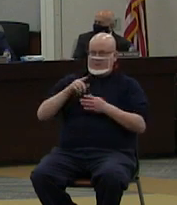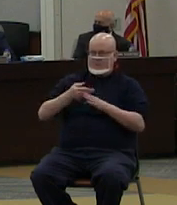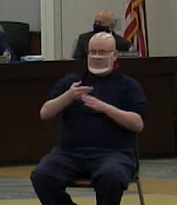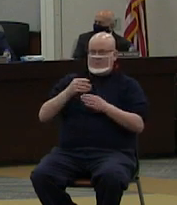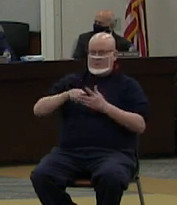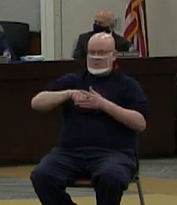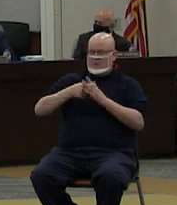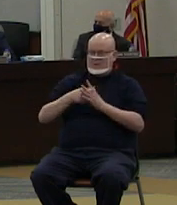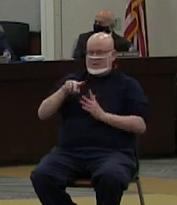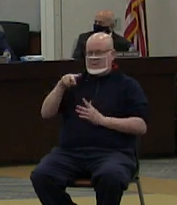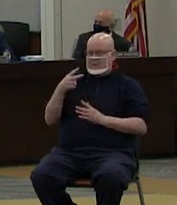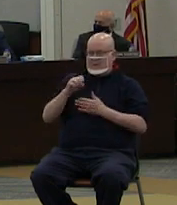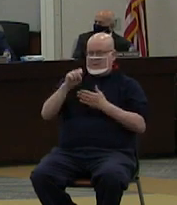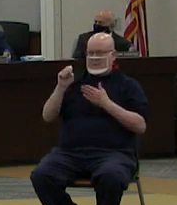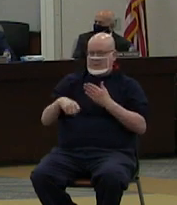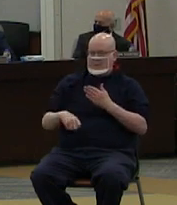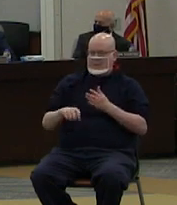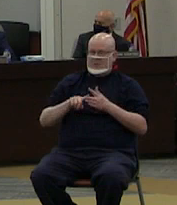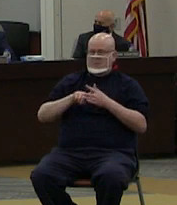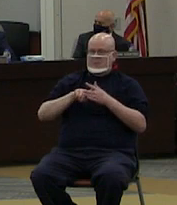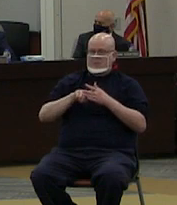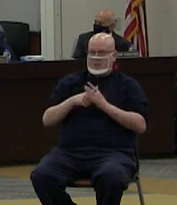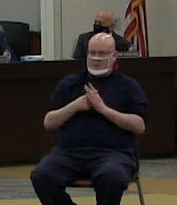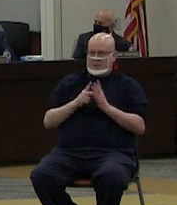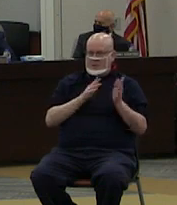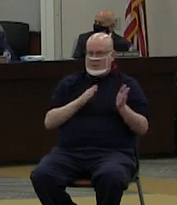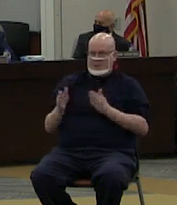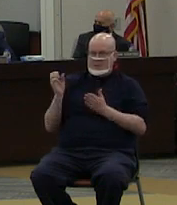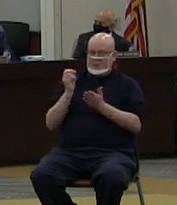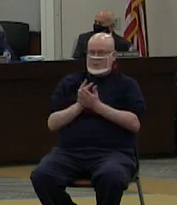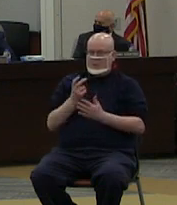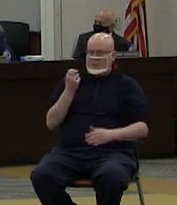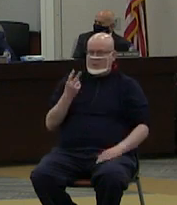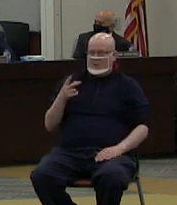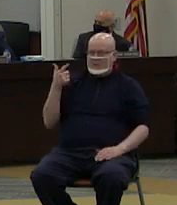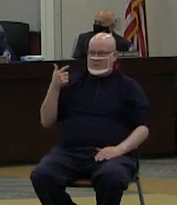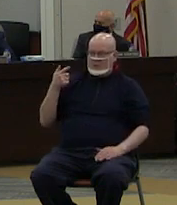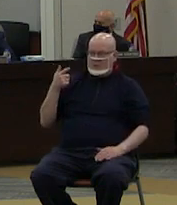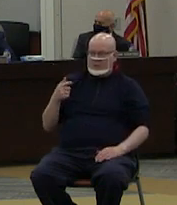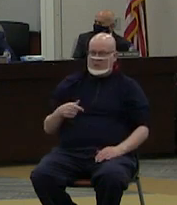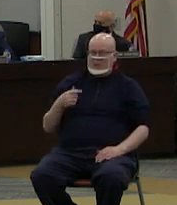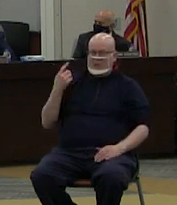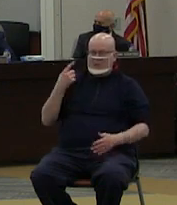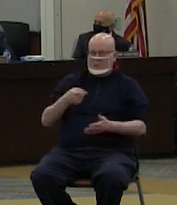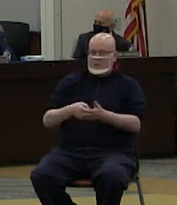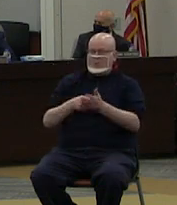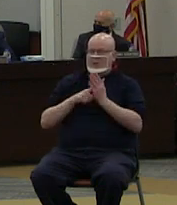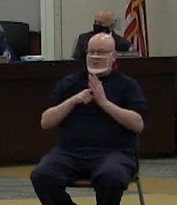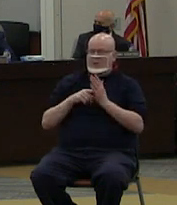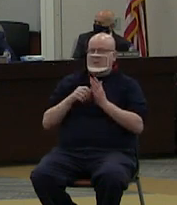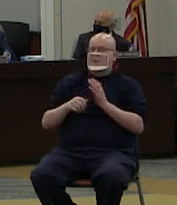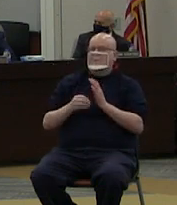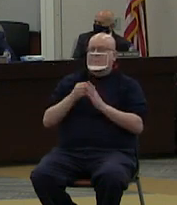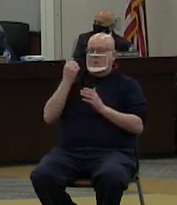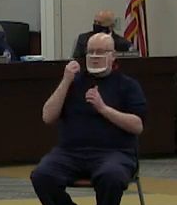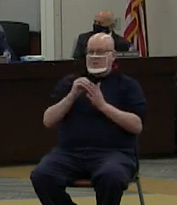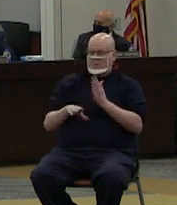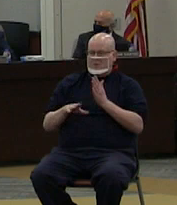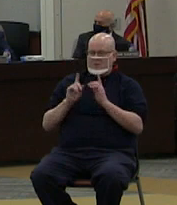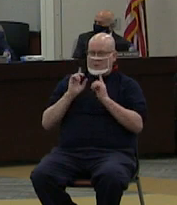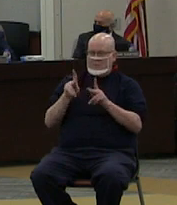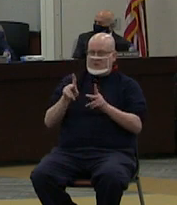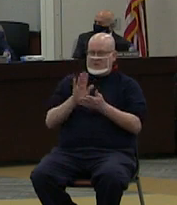semester, which will see the implementation of the plan you approved on 12/21, calling for a return to face-to-face learning for most students. There's still